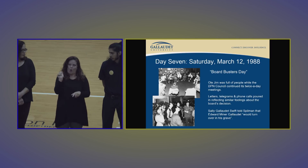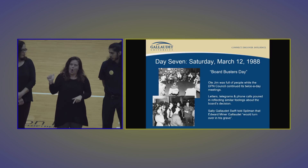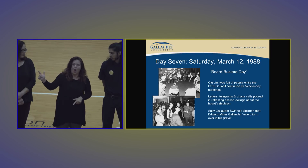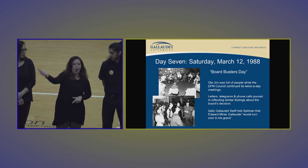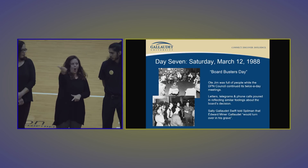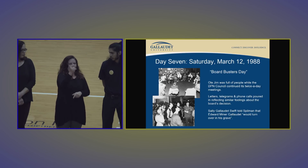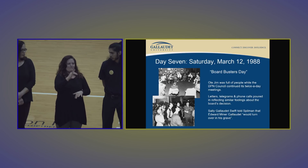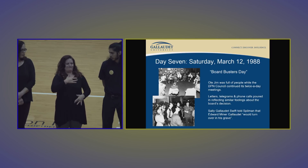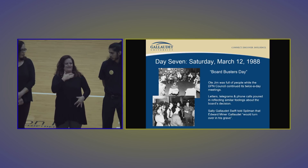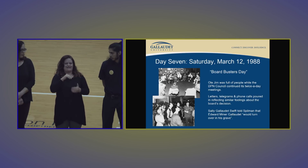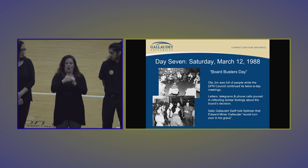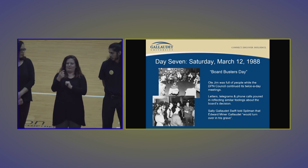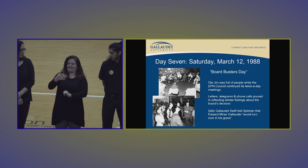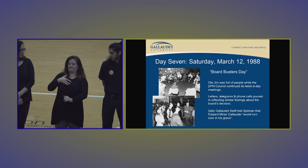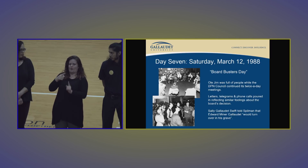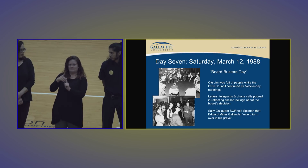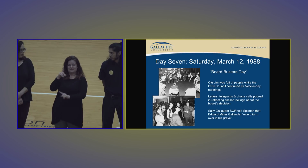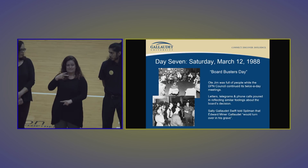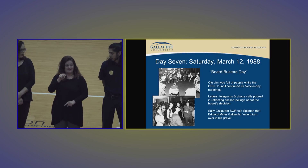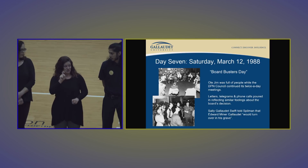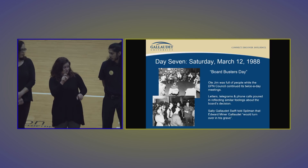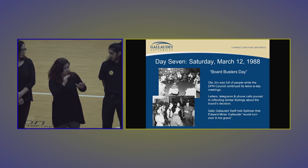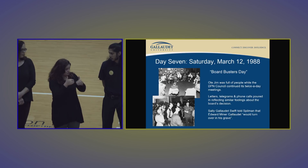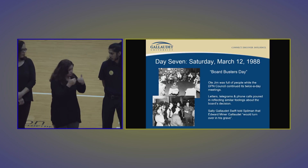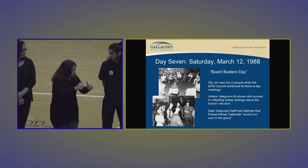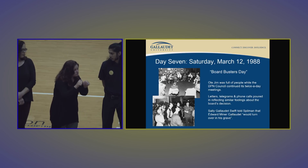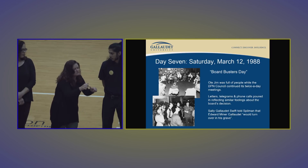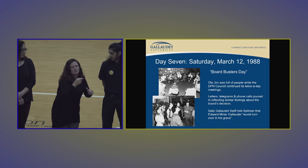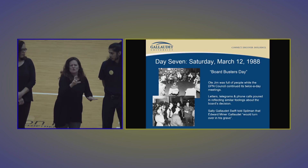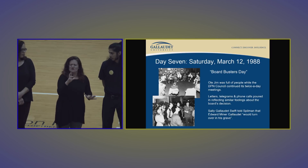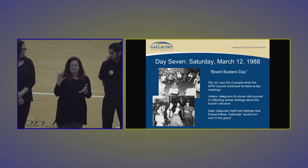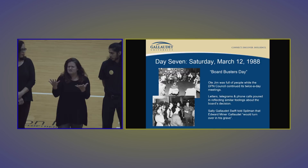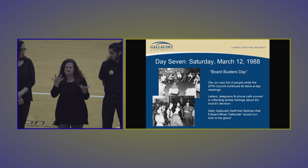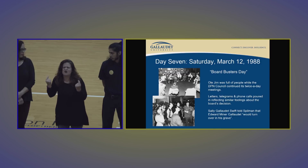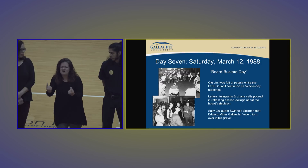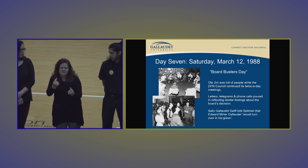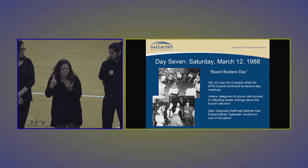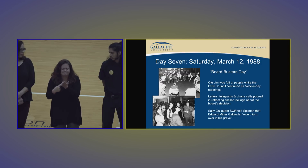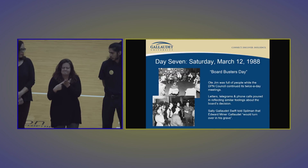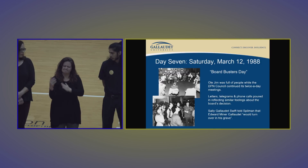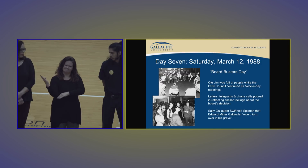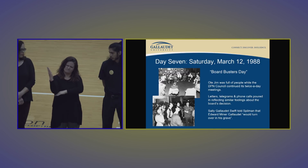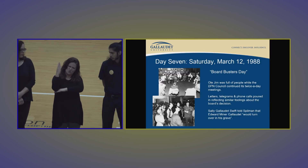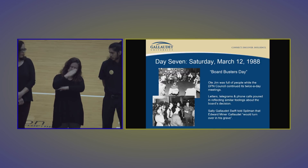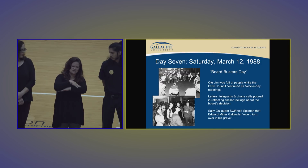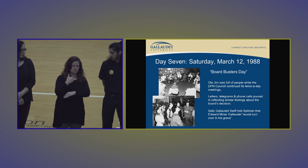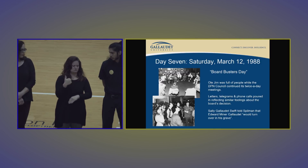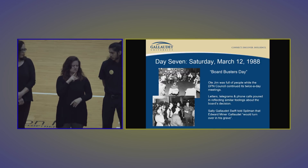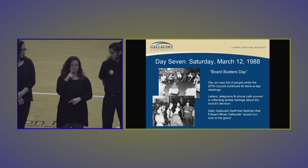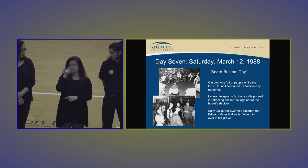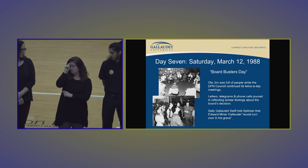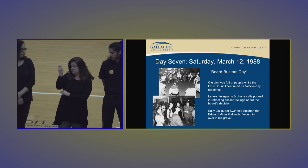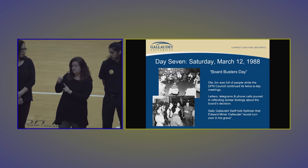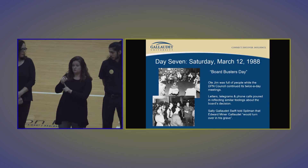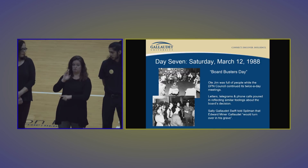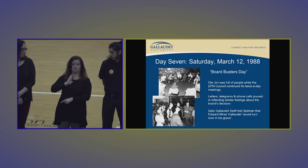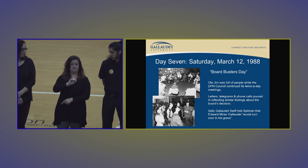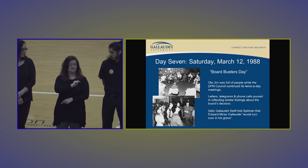And they were receiving letters, phone calls from all over about DPN and discussing whether or not the protest should continue. And